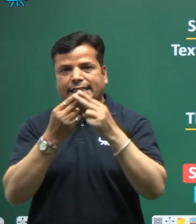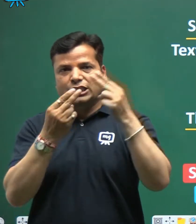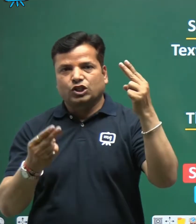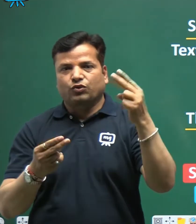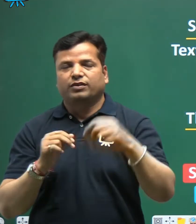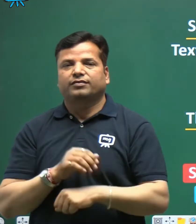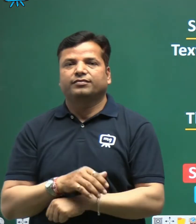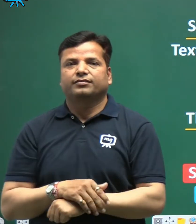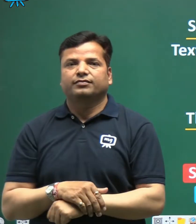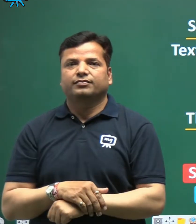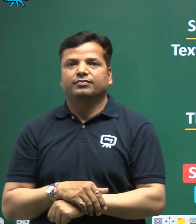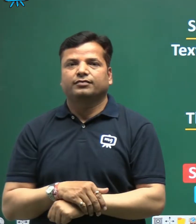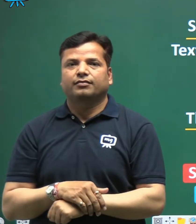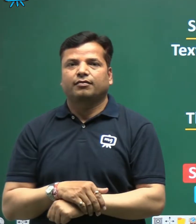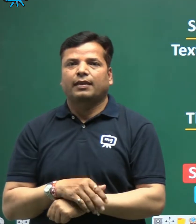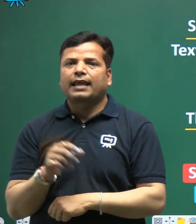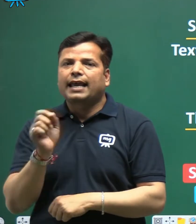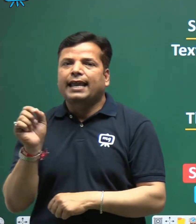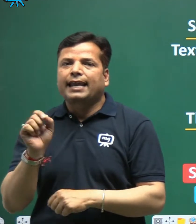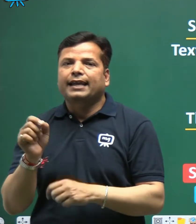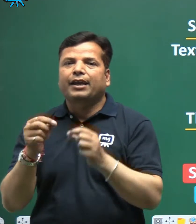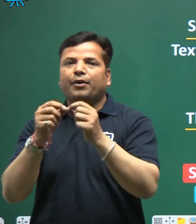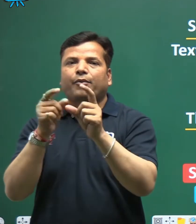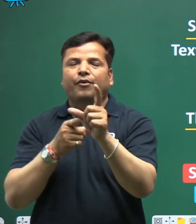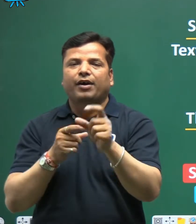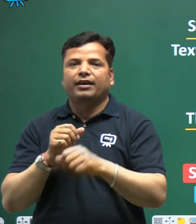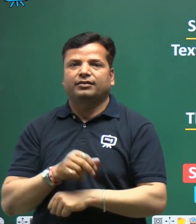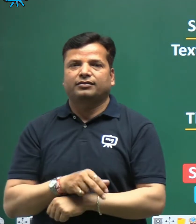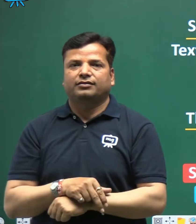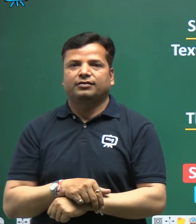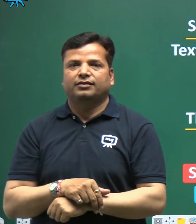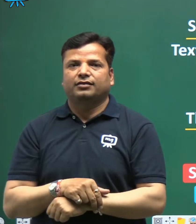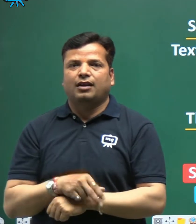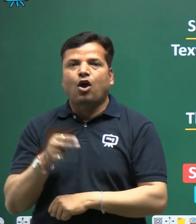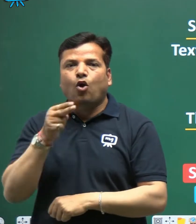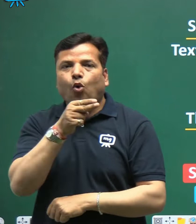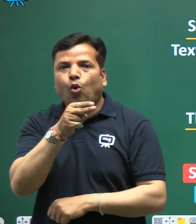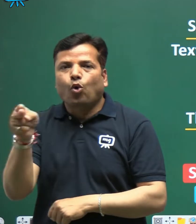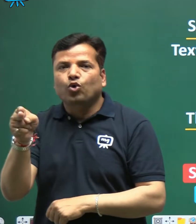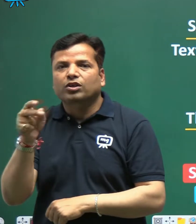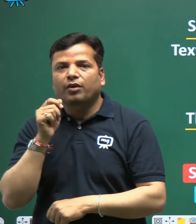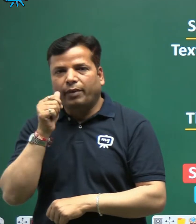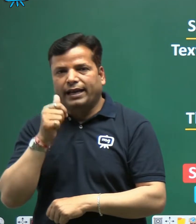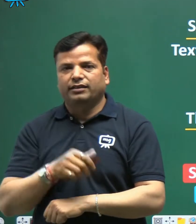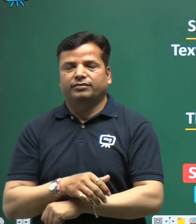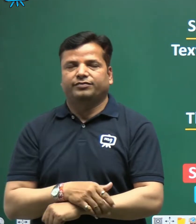story written by Oscar Wilde.